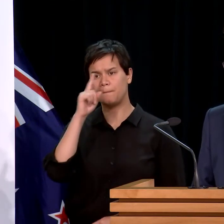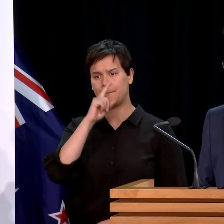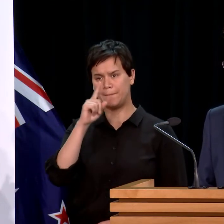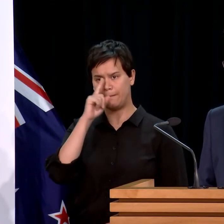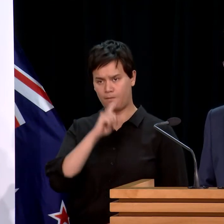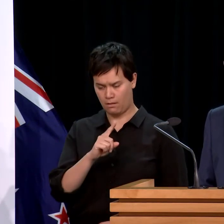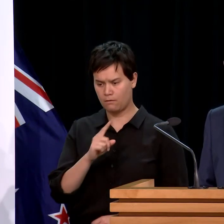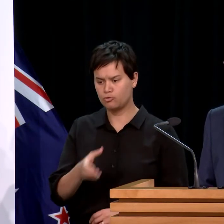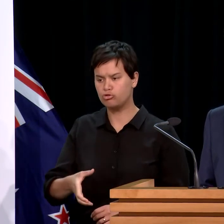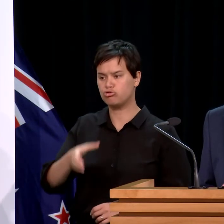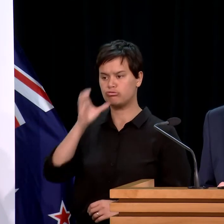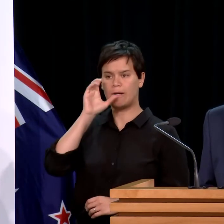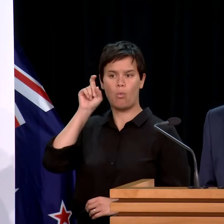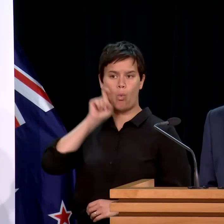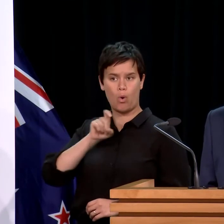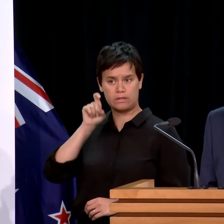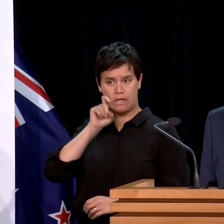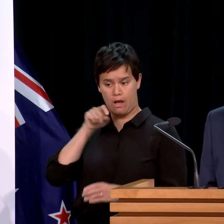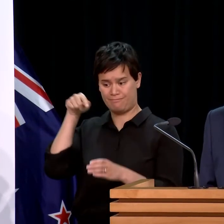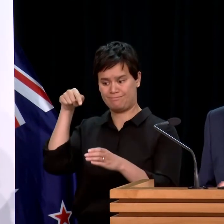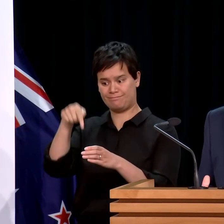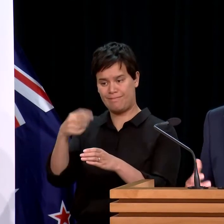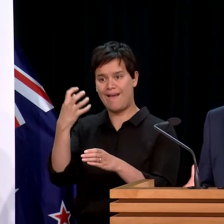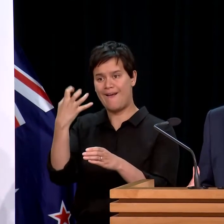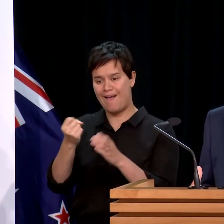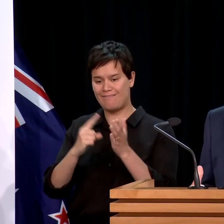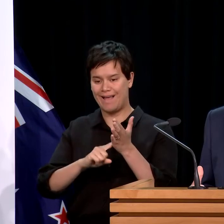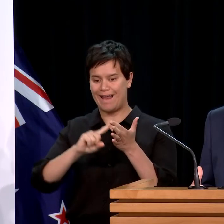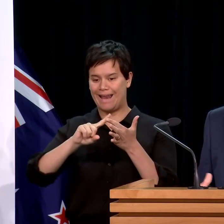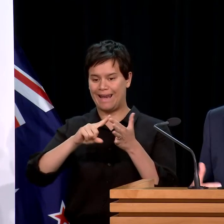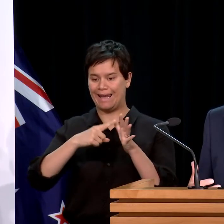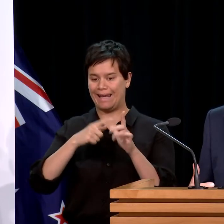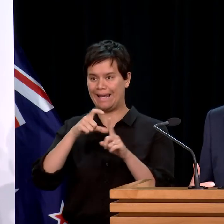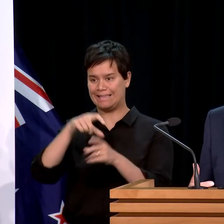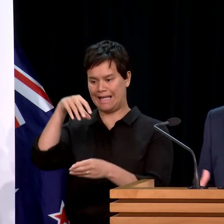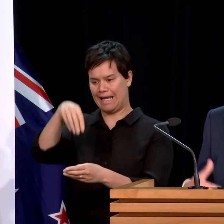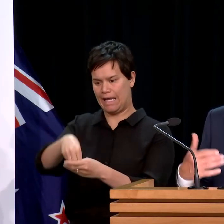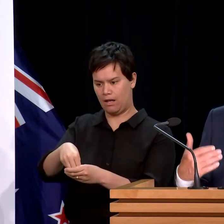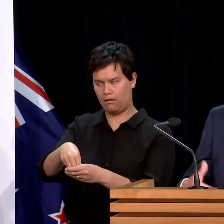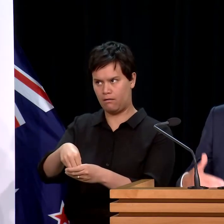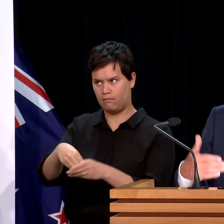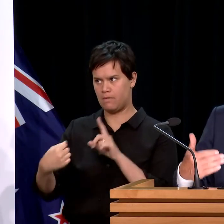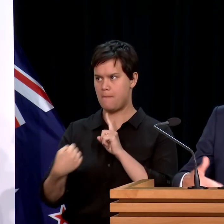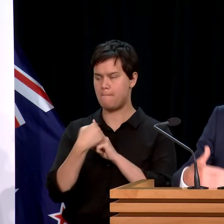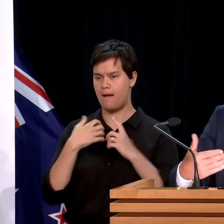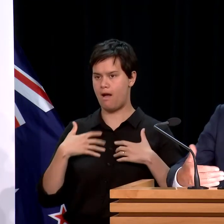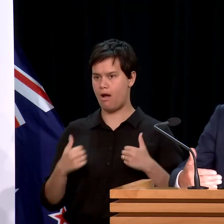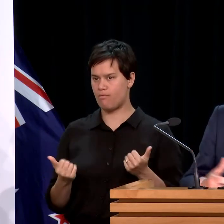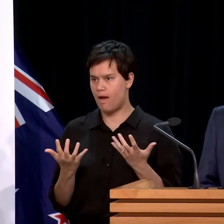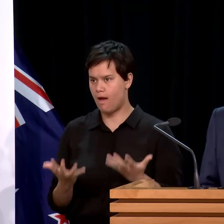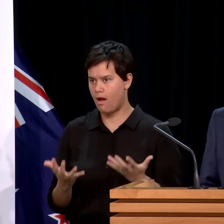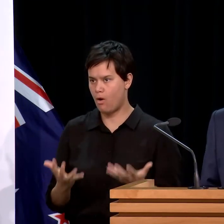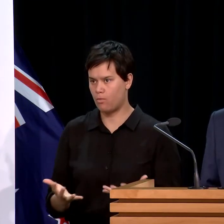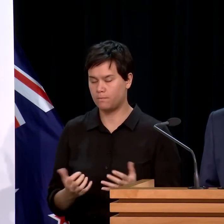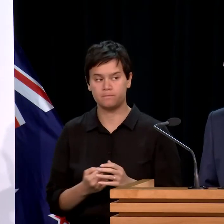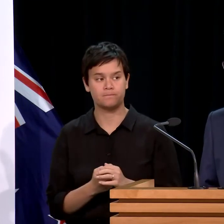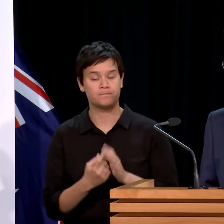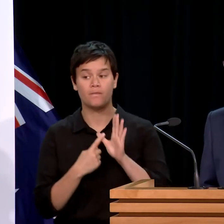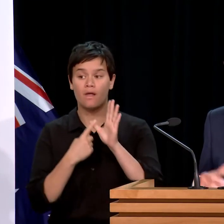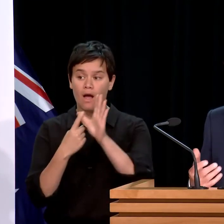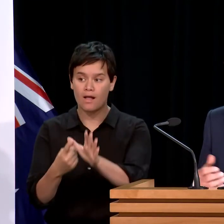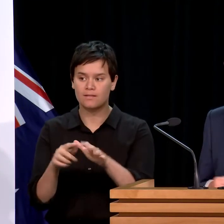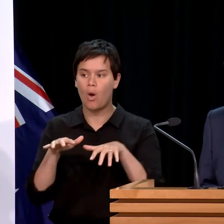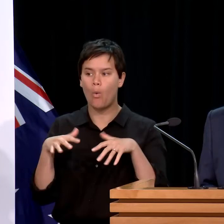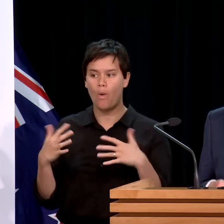is actually, the main concern over many years has been on the impact of longer exposure, particularly for